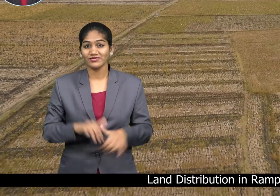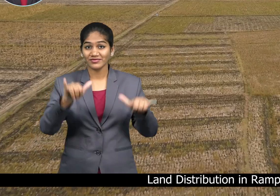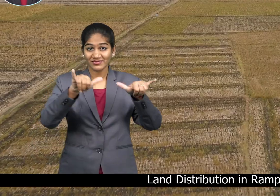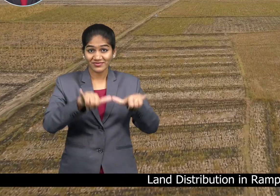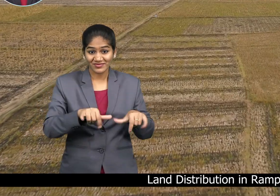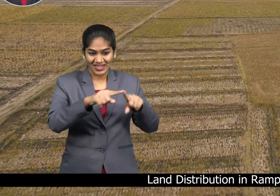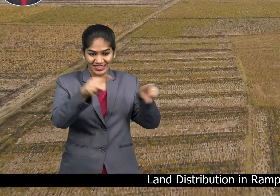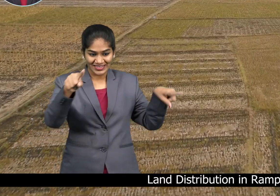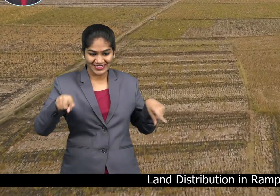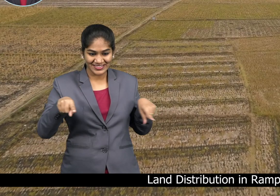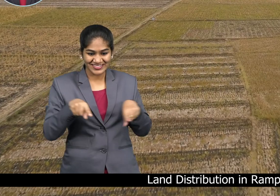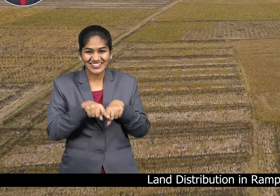Land distribution in Rampur.